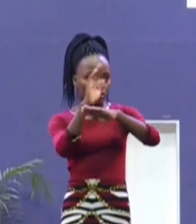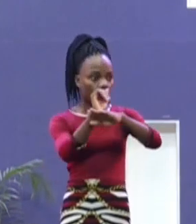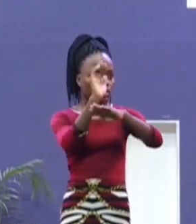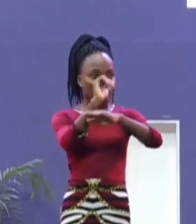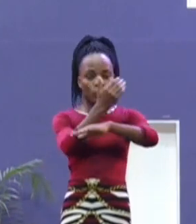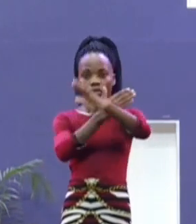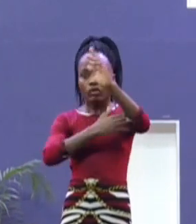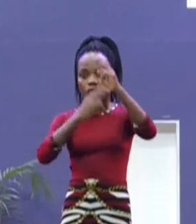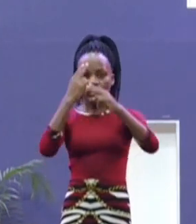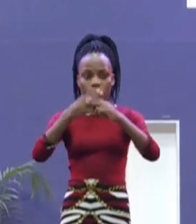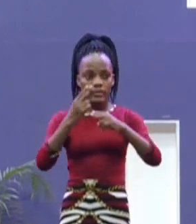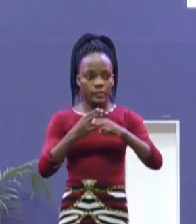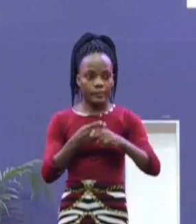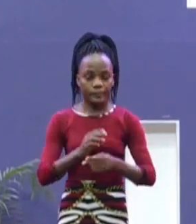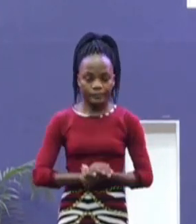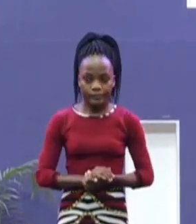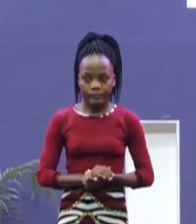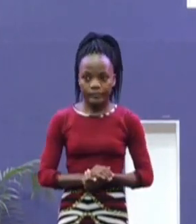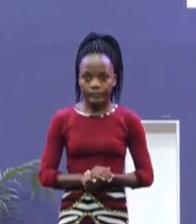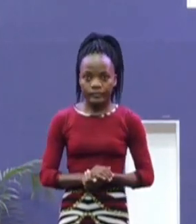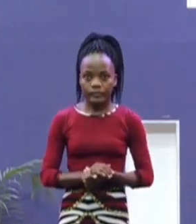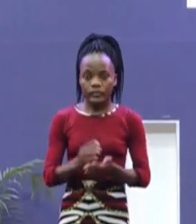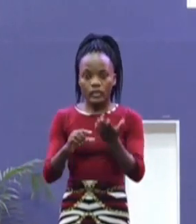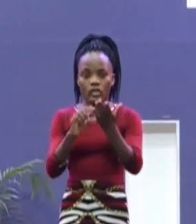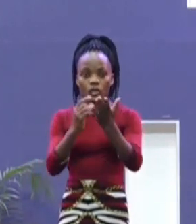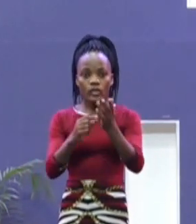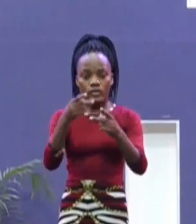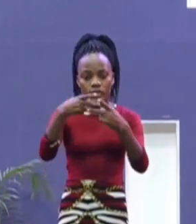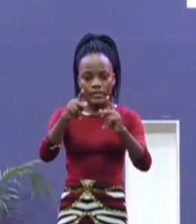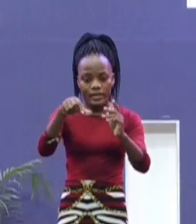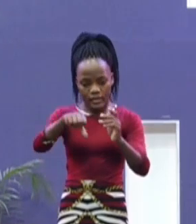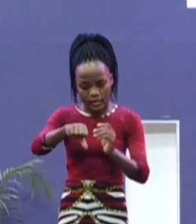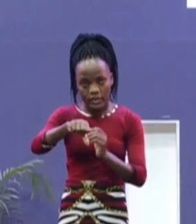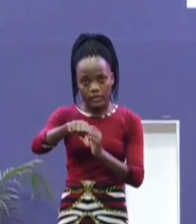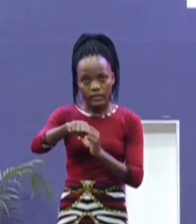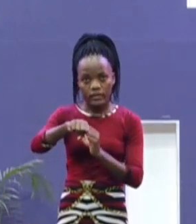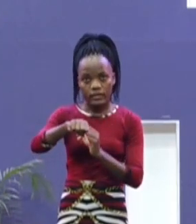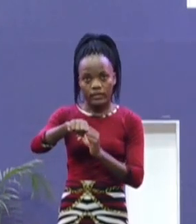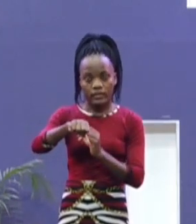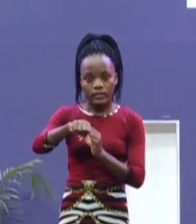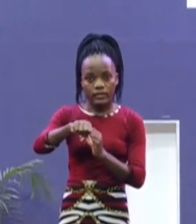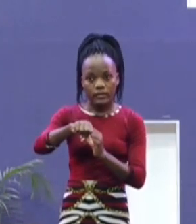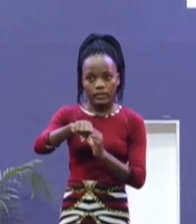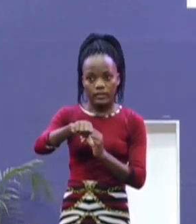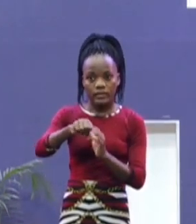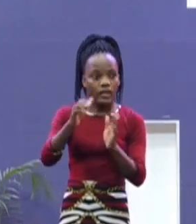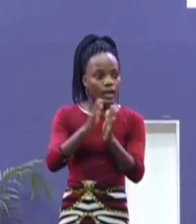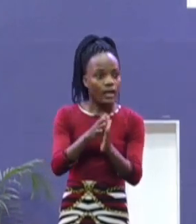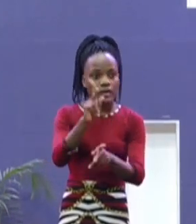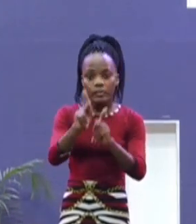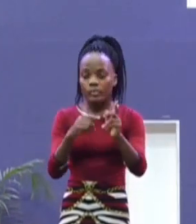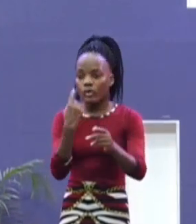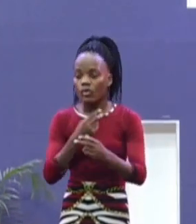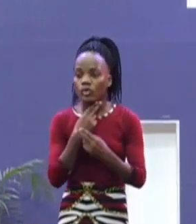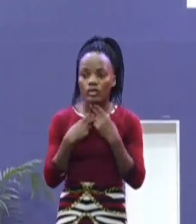ino mwaganya okowola erinya lya Katonda. Tuesday at 9. Orokubiri sawa 3. And then to those of you that need